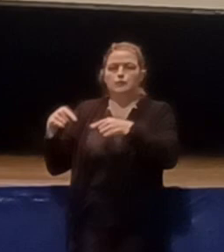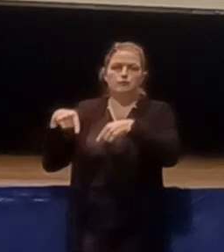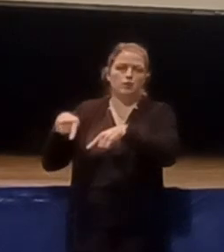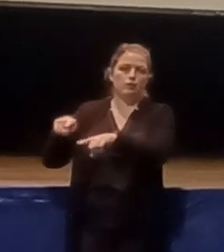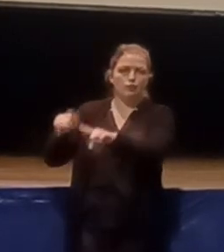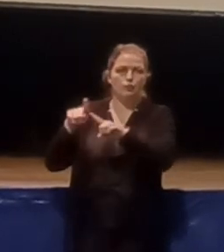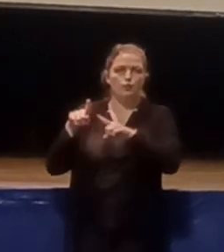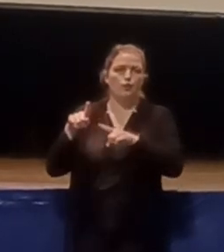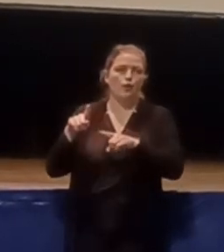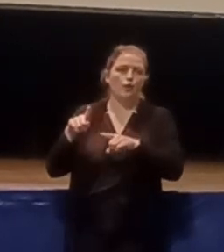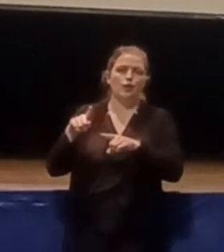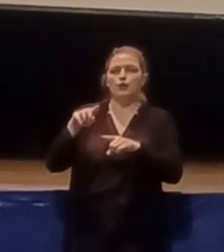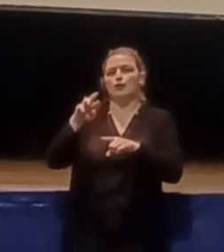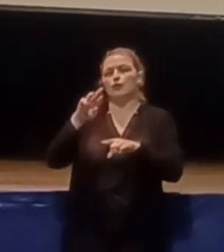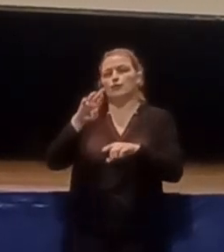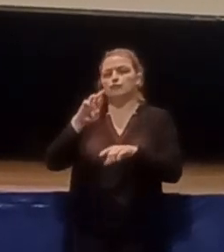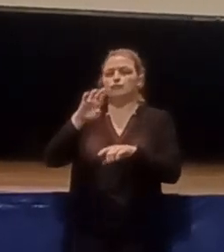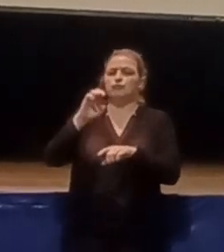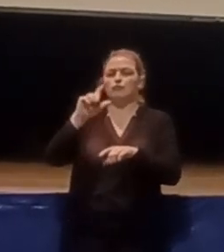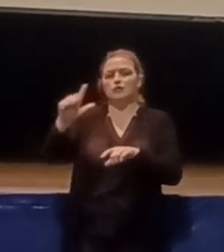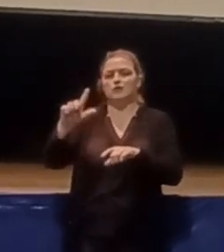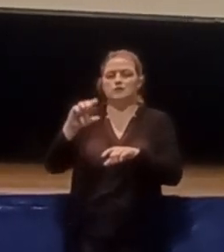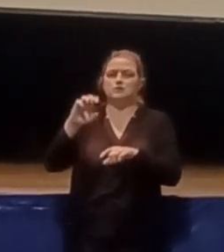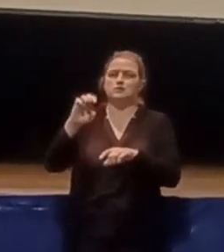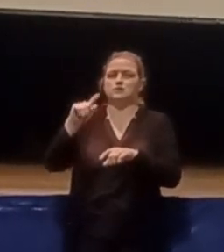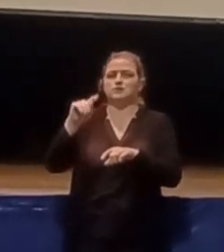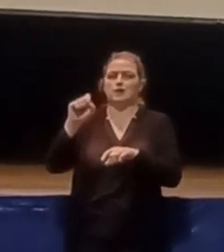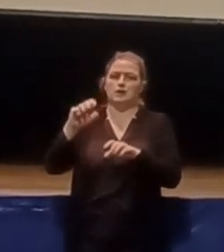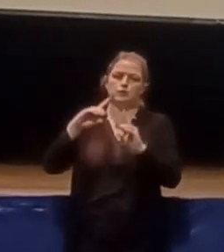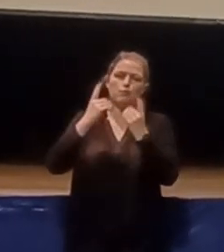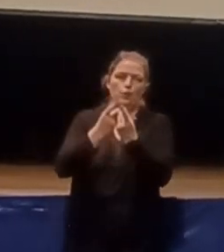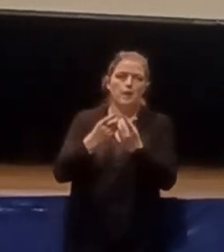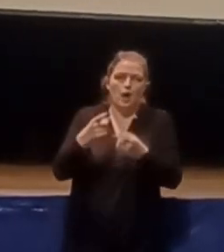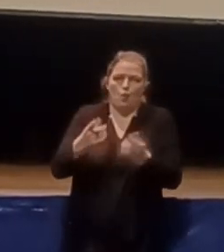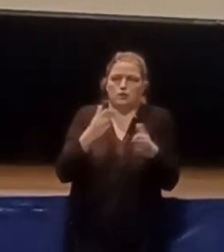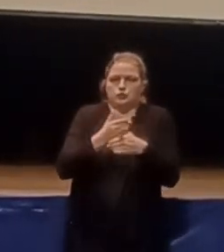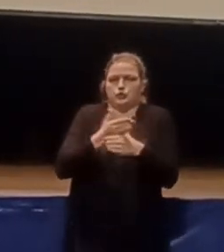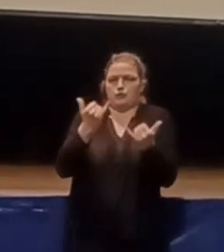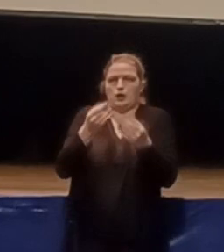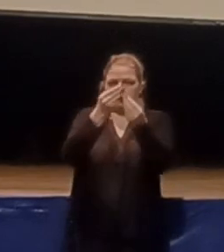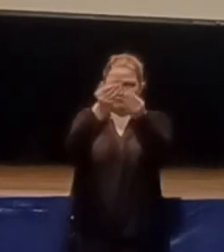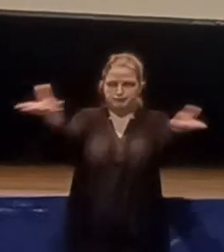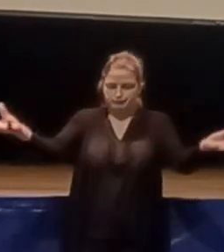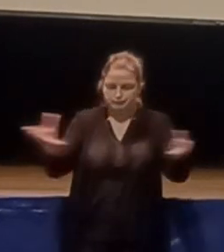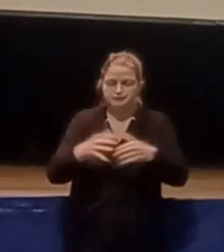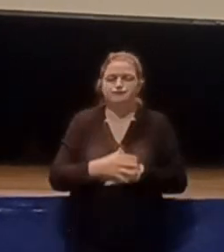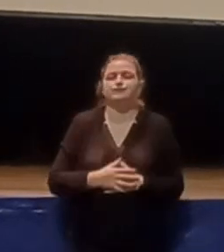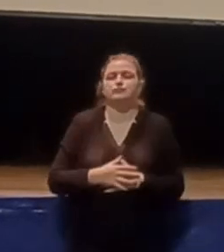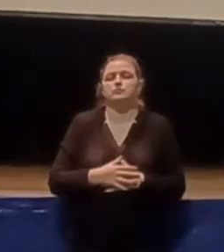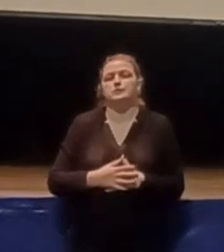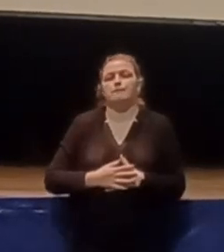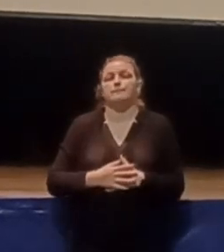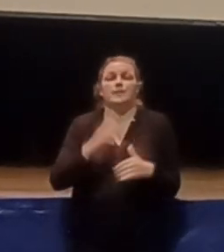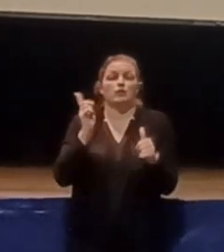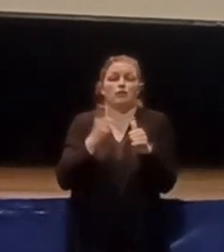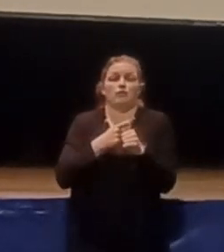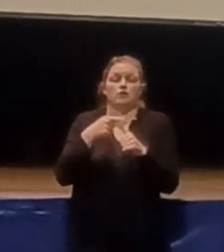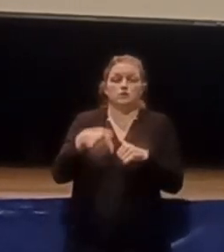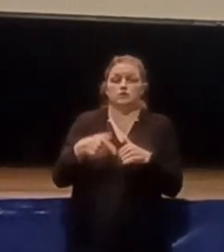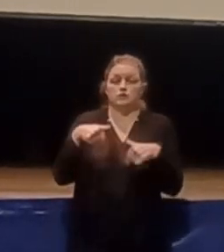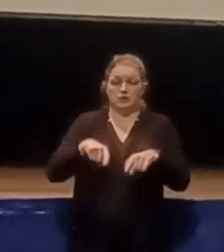real estate department and our disposition process. And I want to share that with you today. So one of the first things that we do as part of